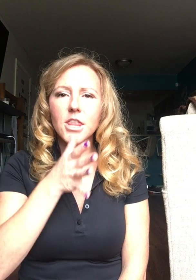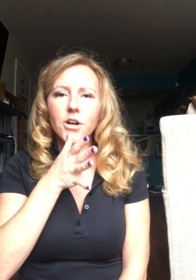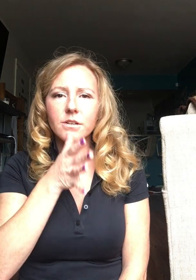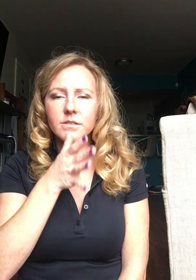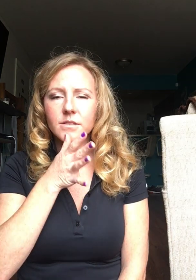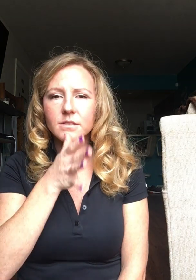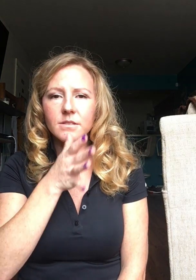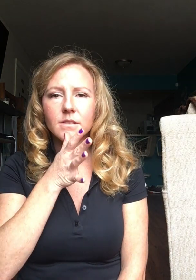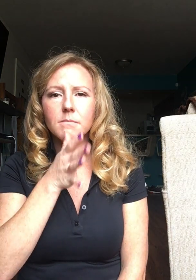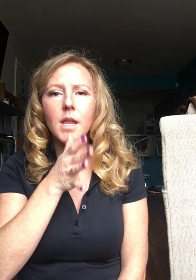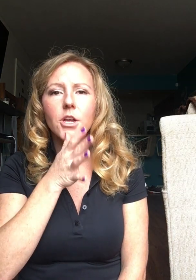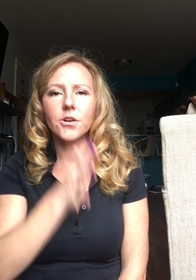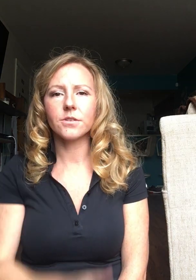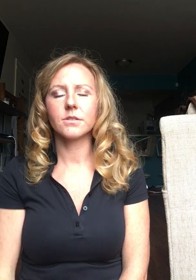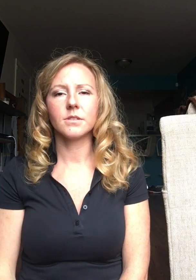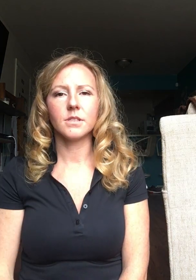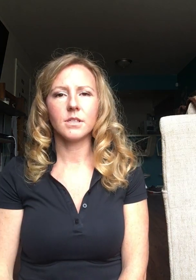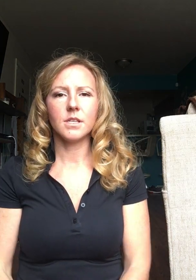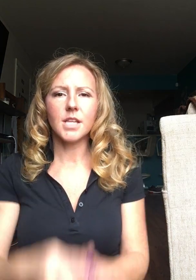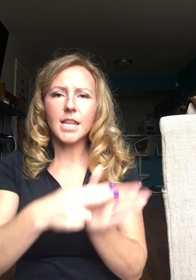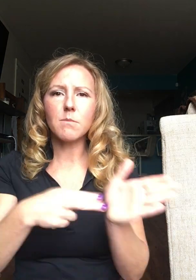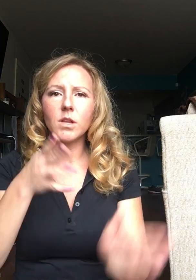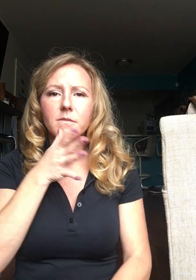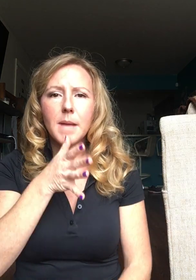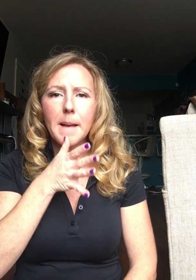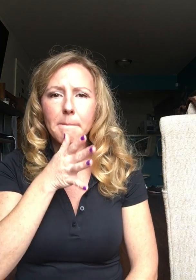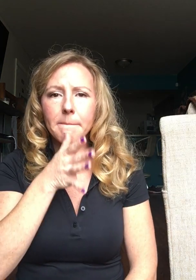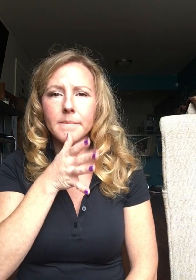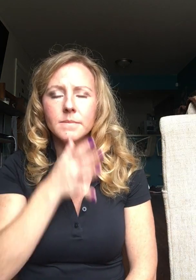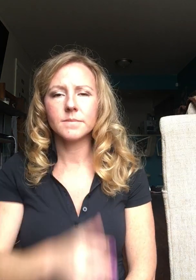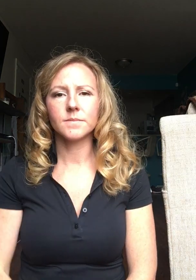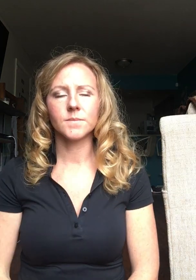Mother. Mother. The label of mom.